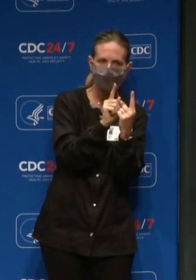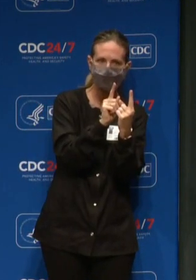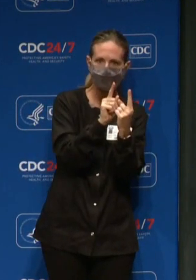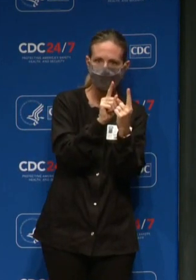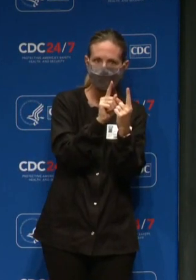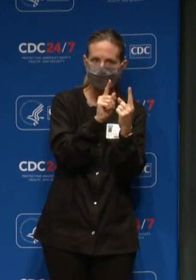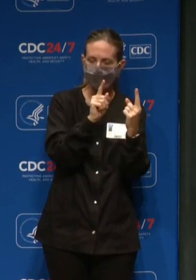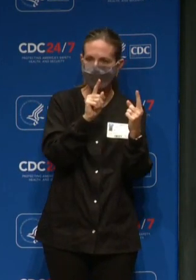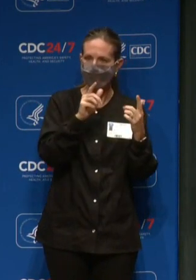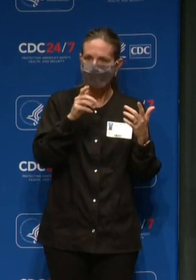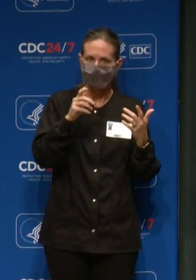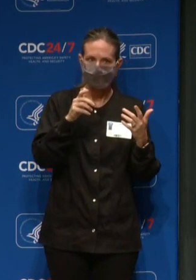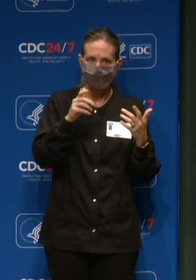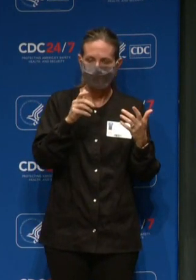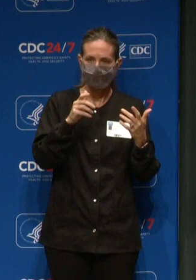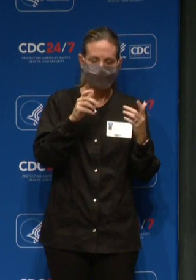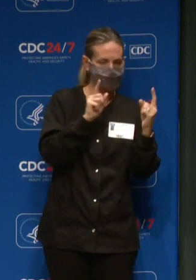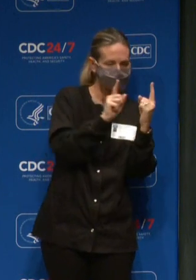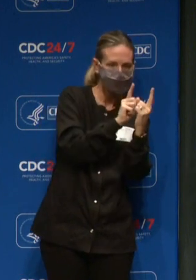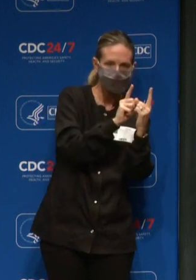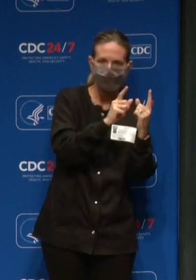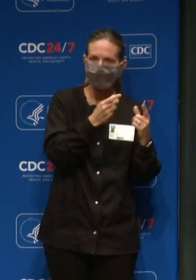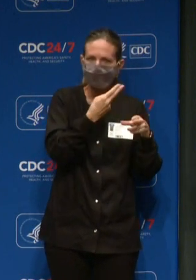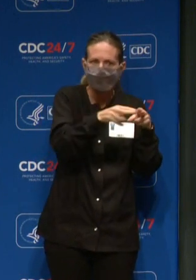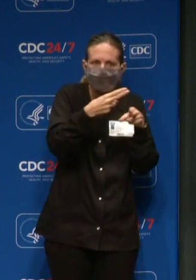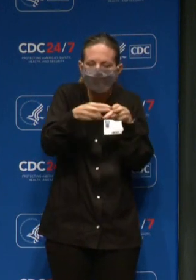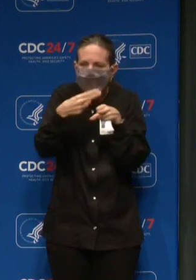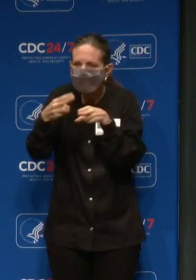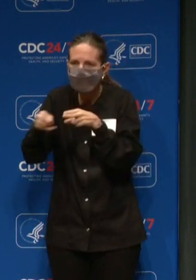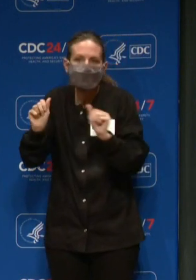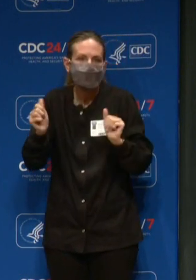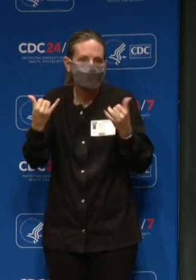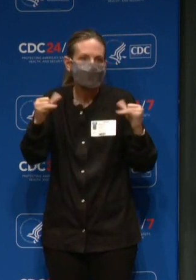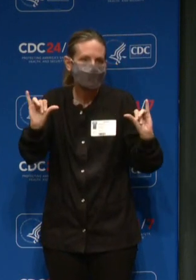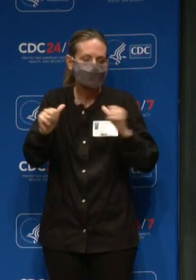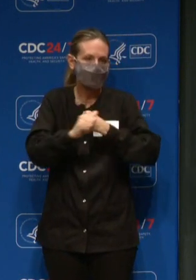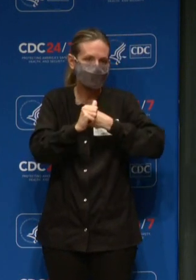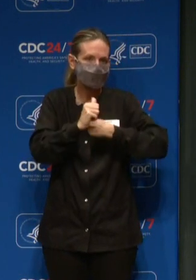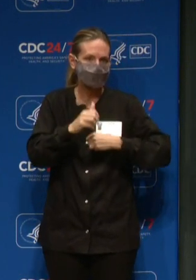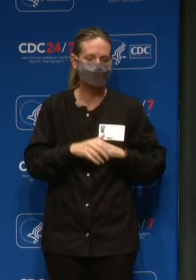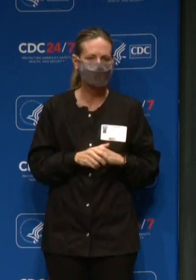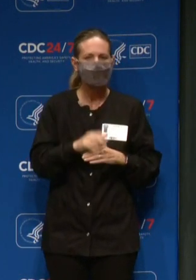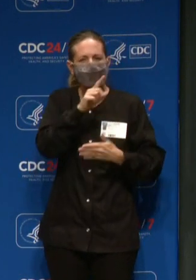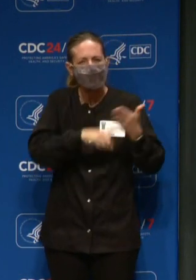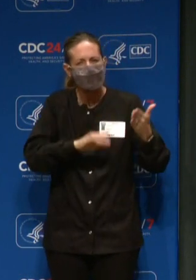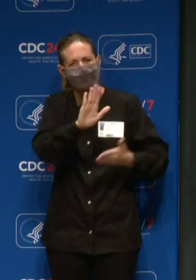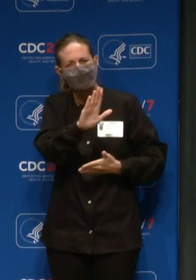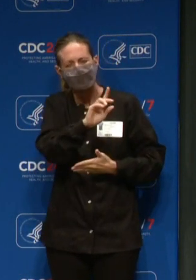recorded. The second part of your question, could you say it again for a second? I think